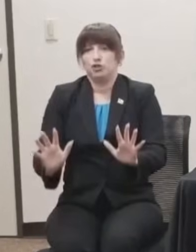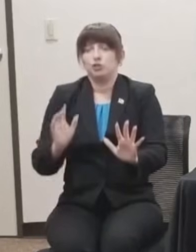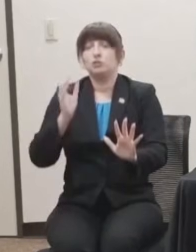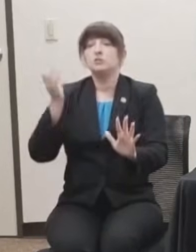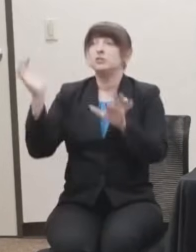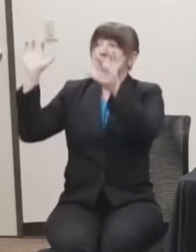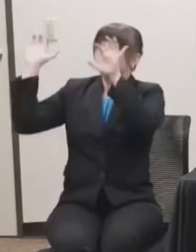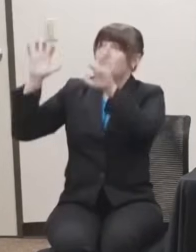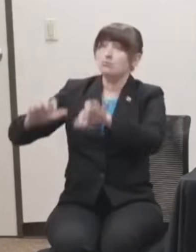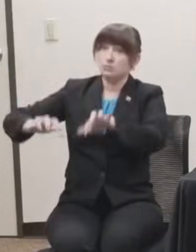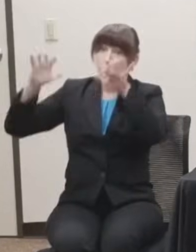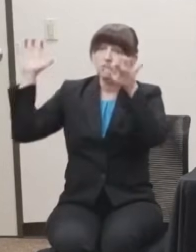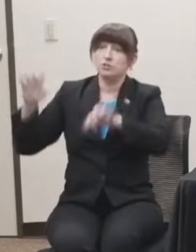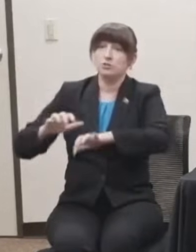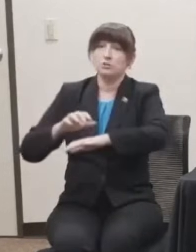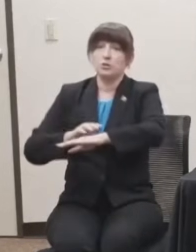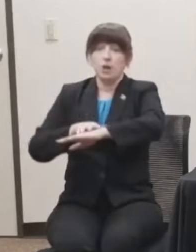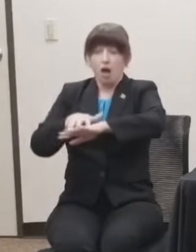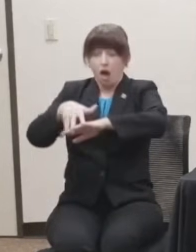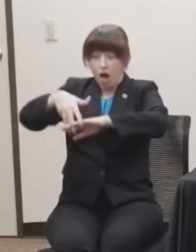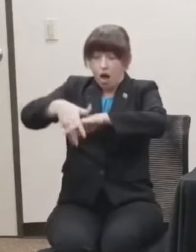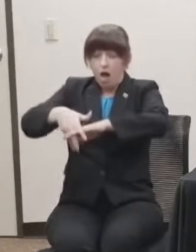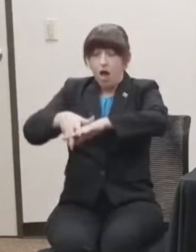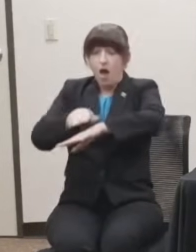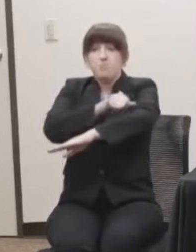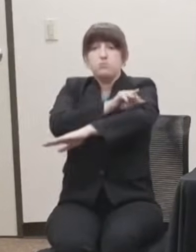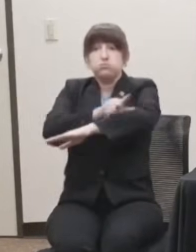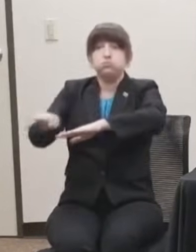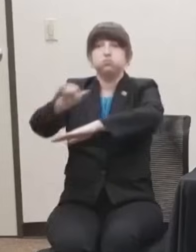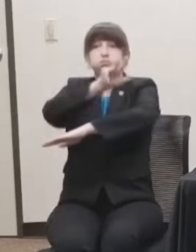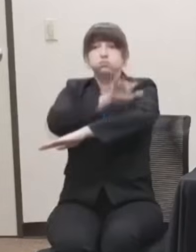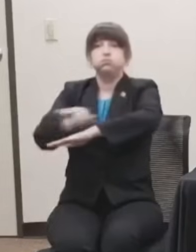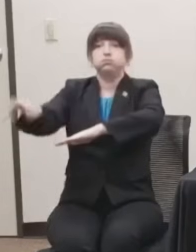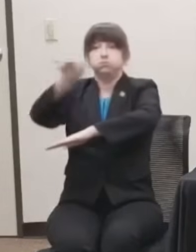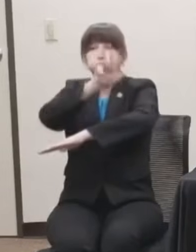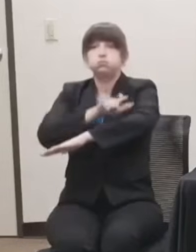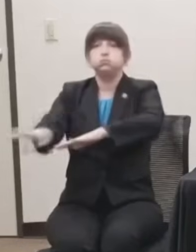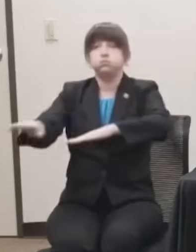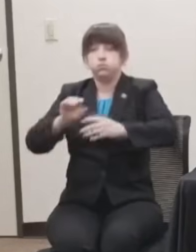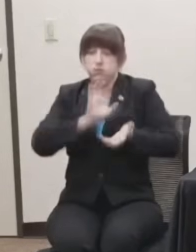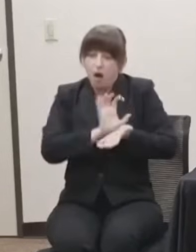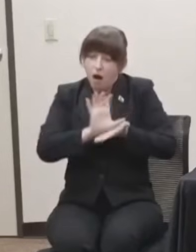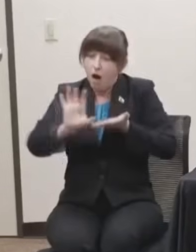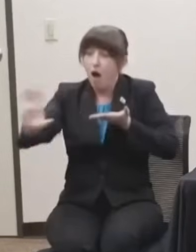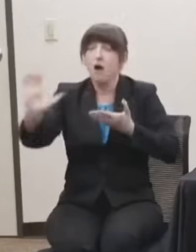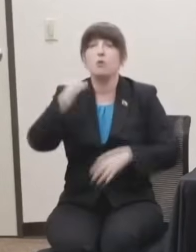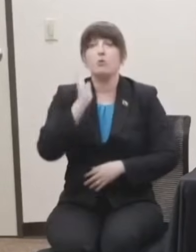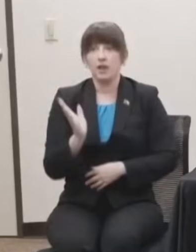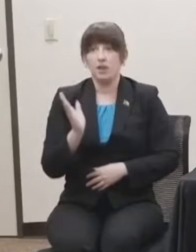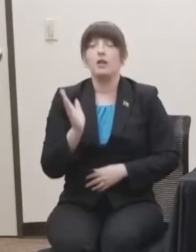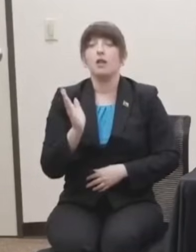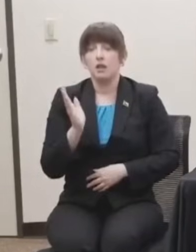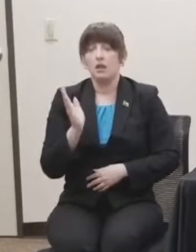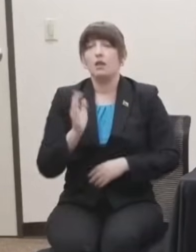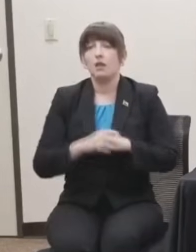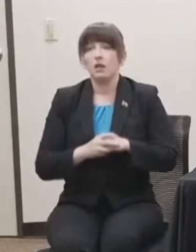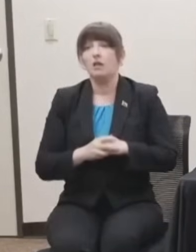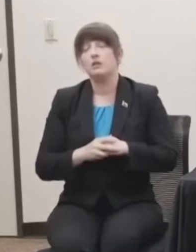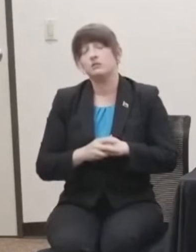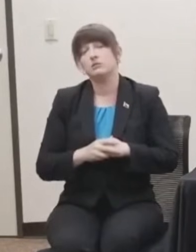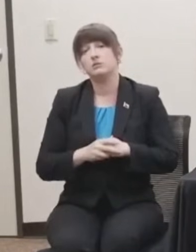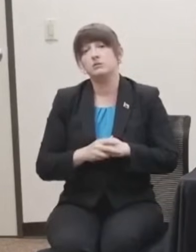comes down, it could lead to rapid flash flooding events. Now, there's